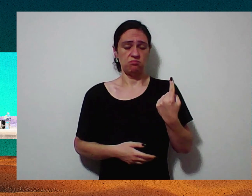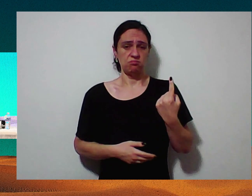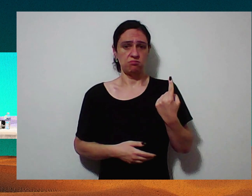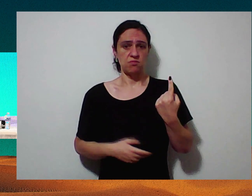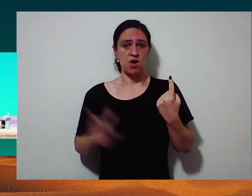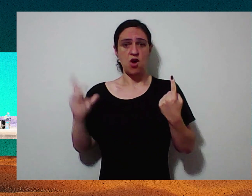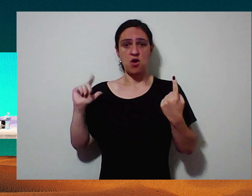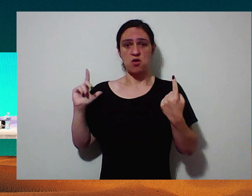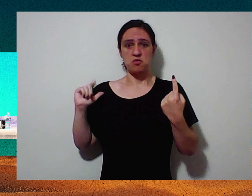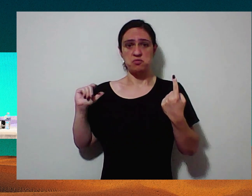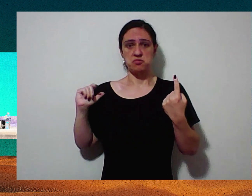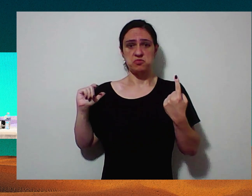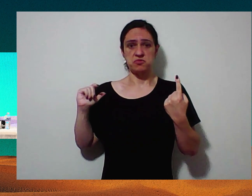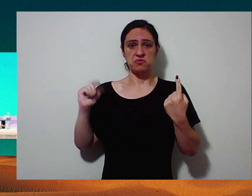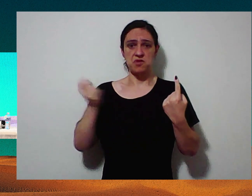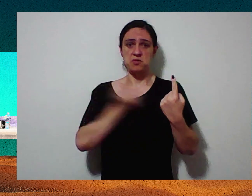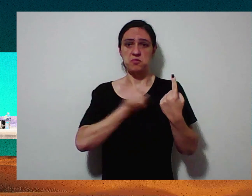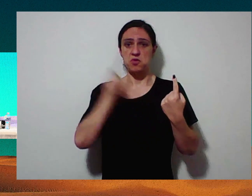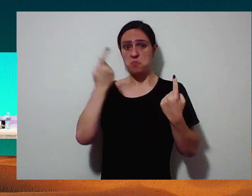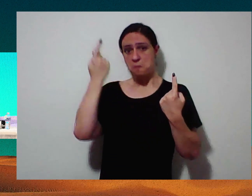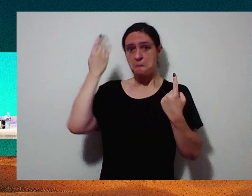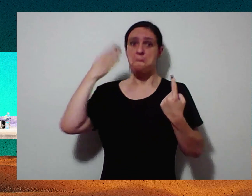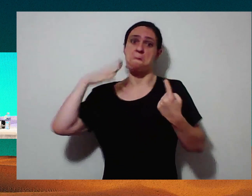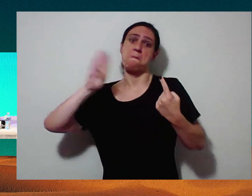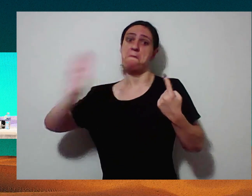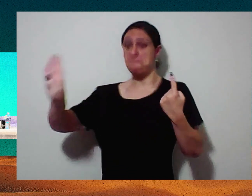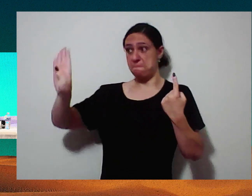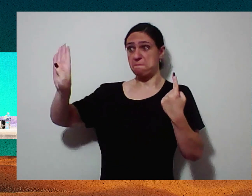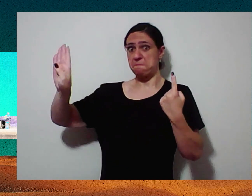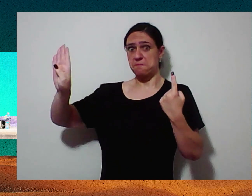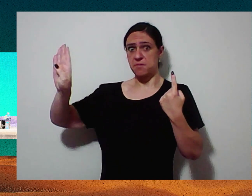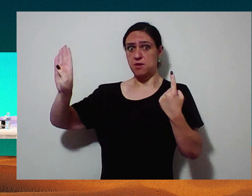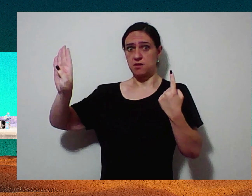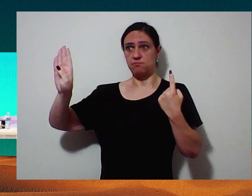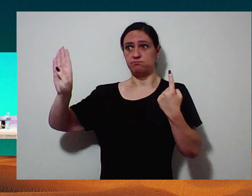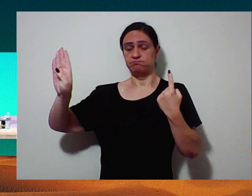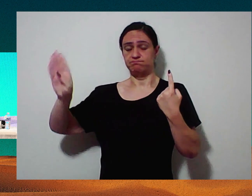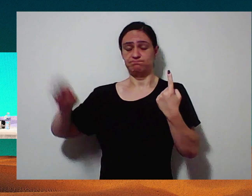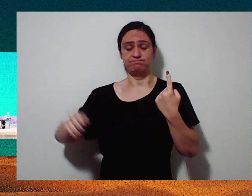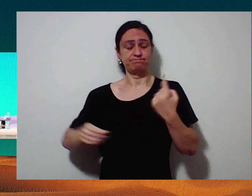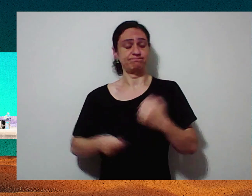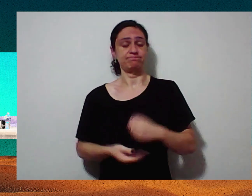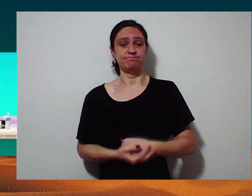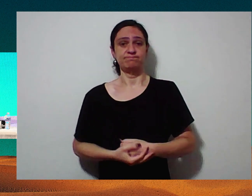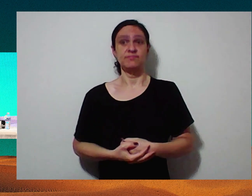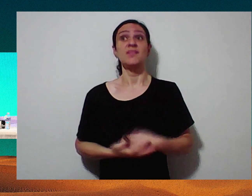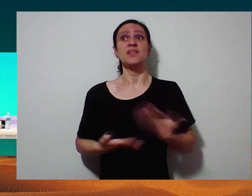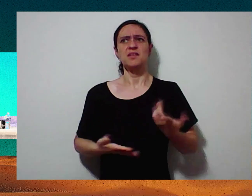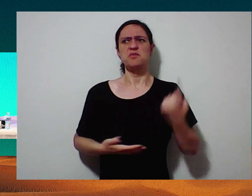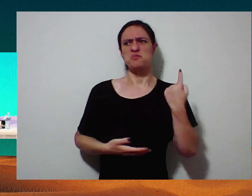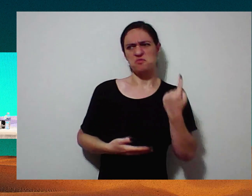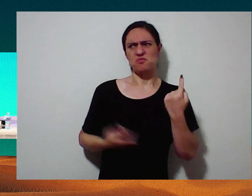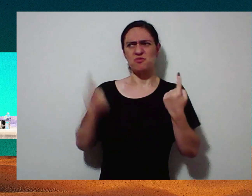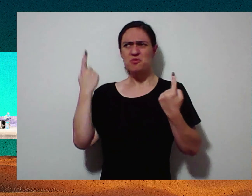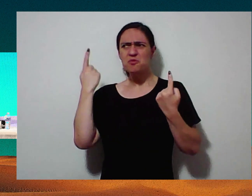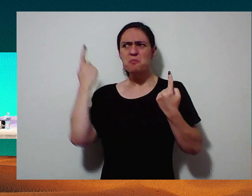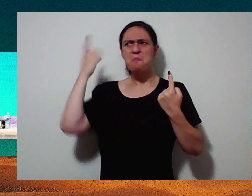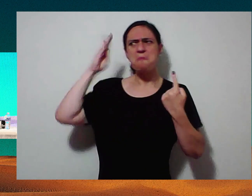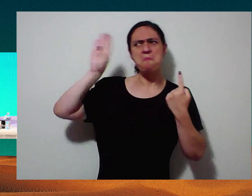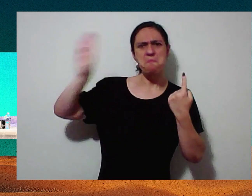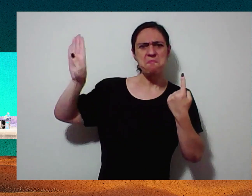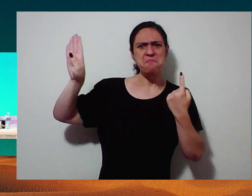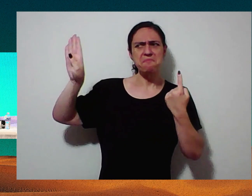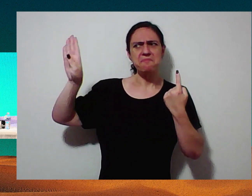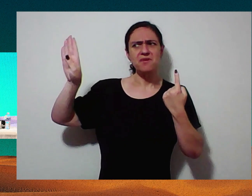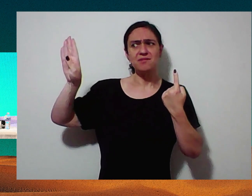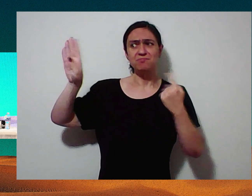quase 1 bilhão. And Lucifer, he's almost 1 billion. Então, 1 para 1 bilhão, a diferença